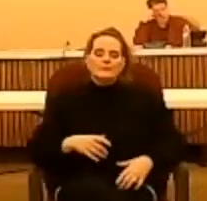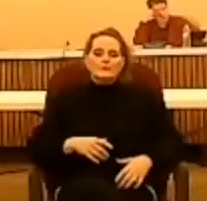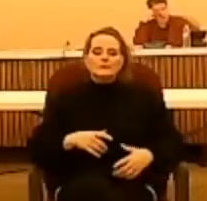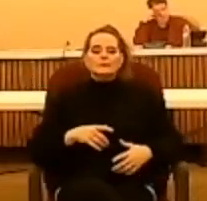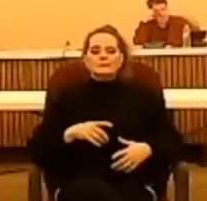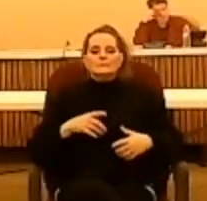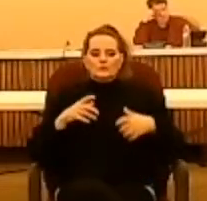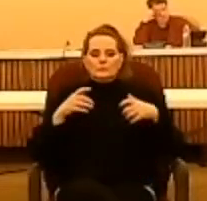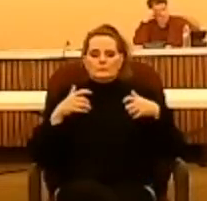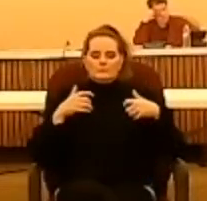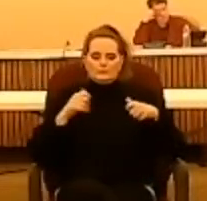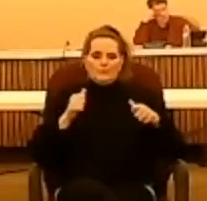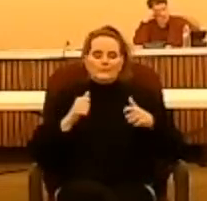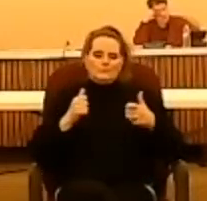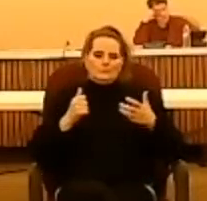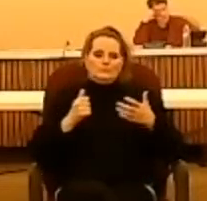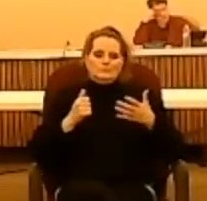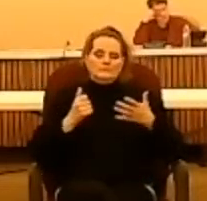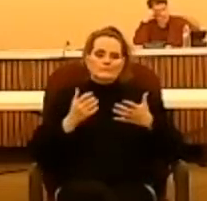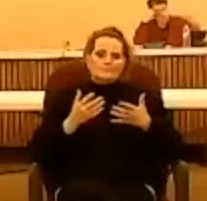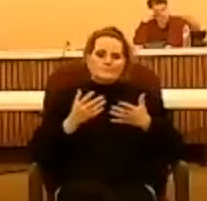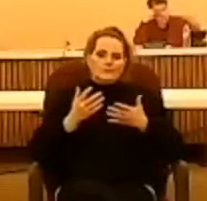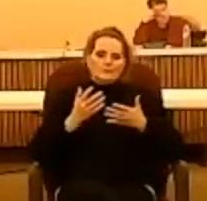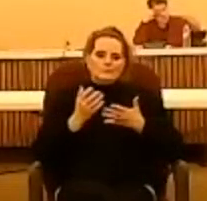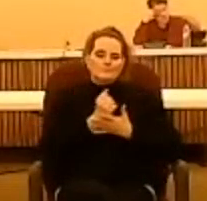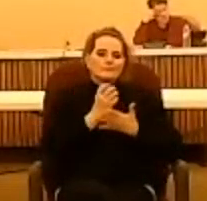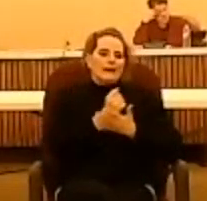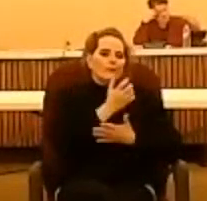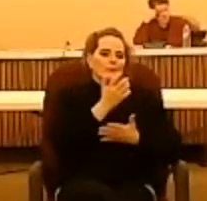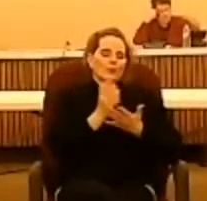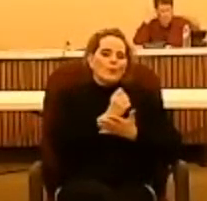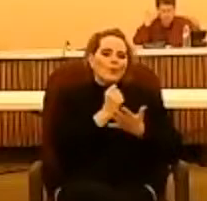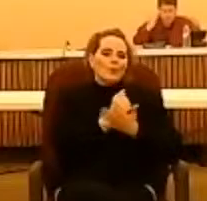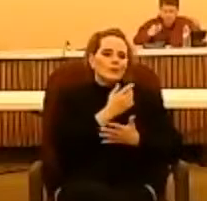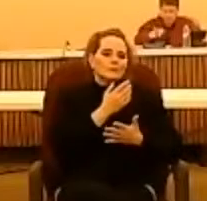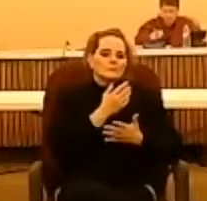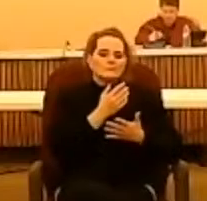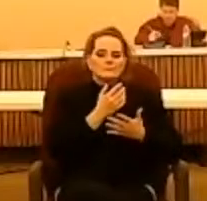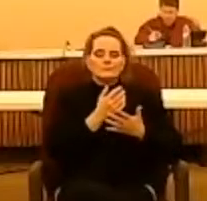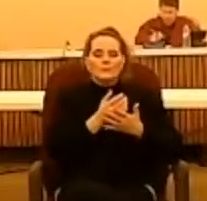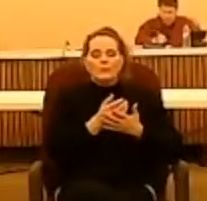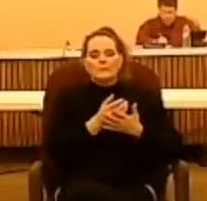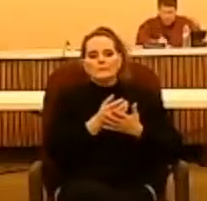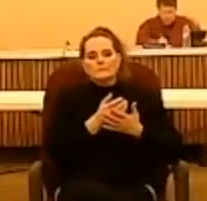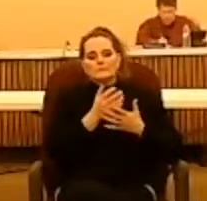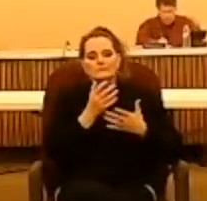most shut down times of the pandemic. So